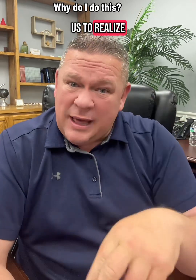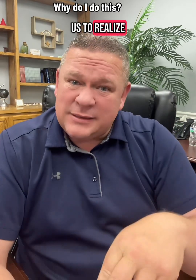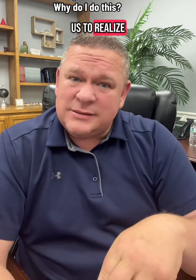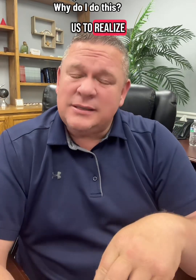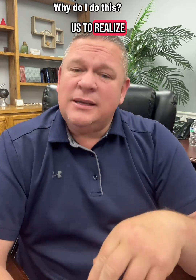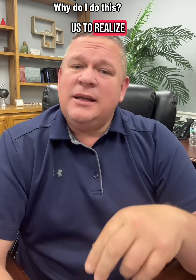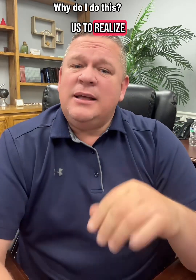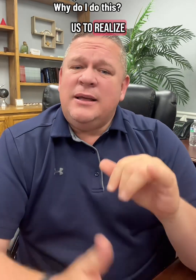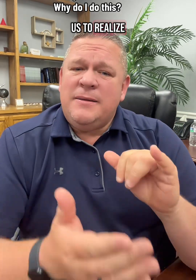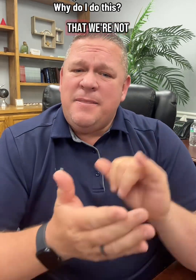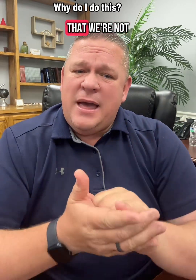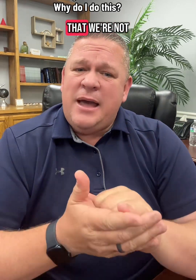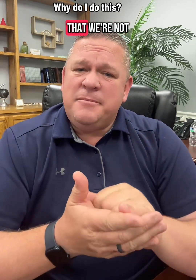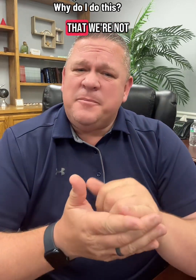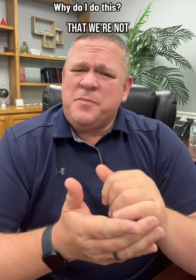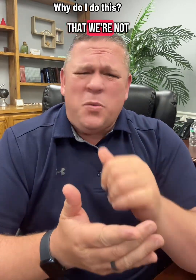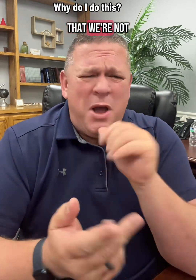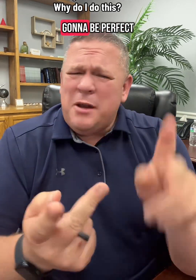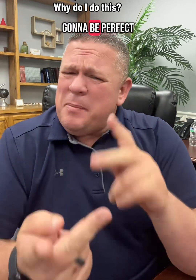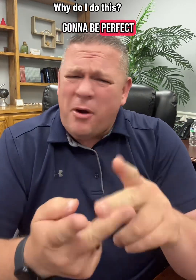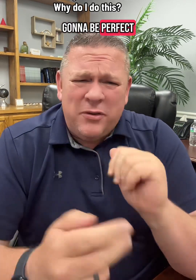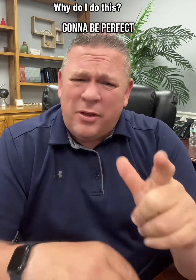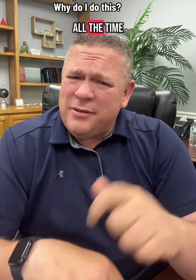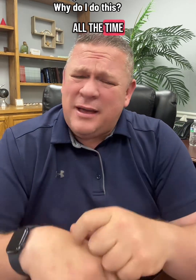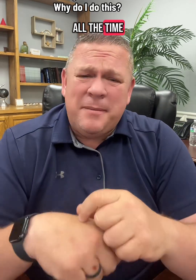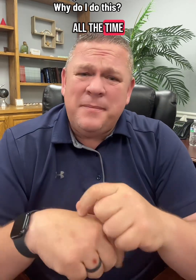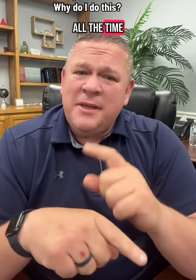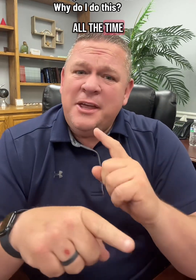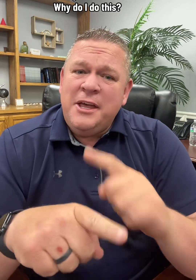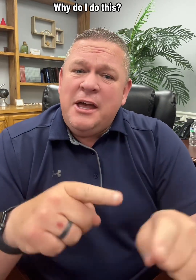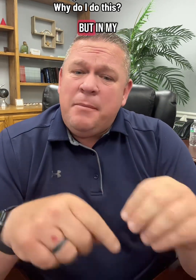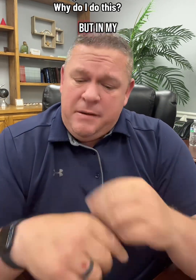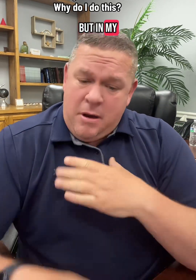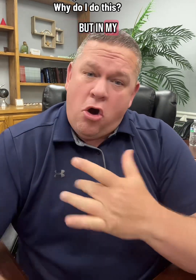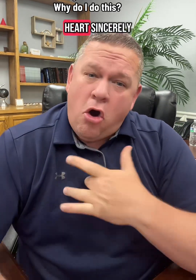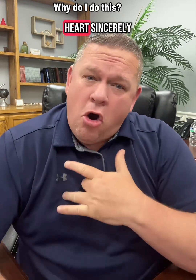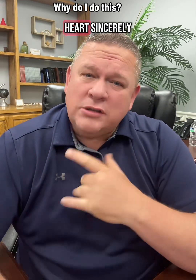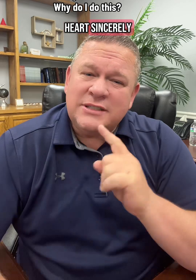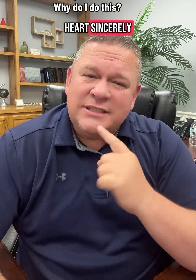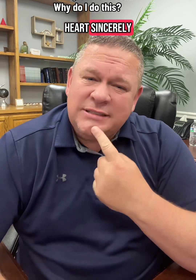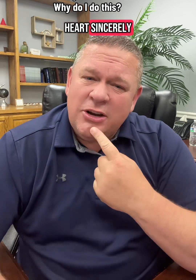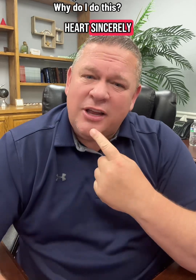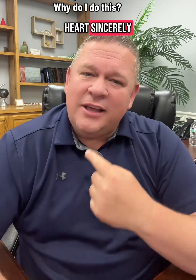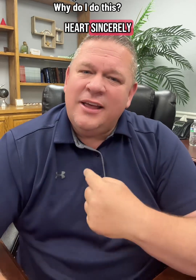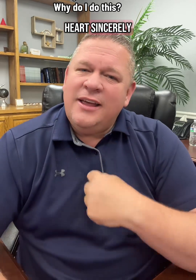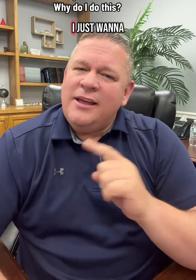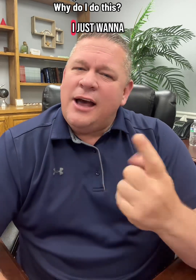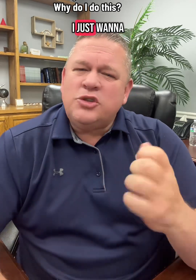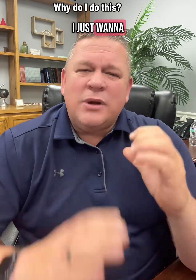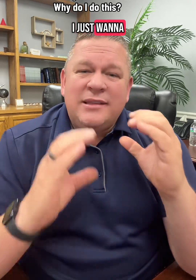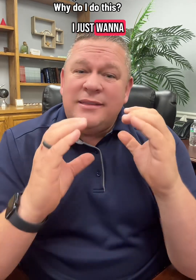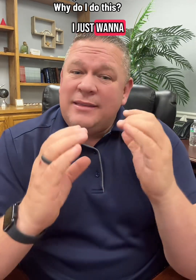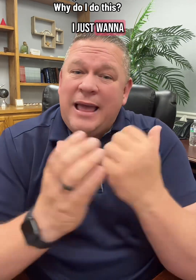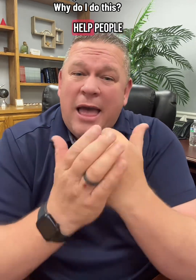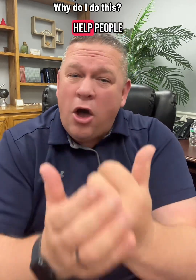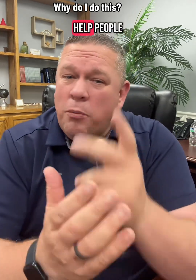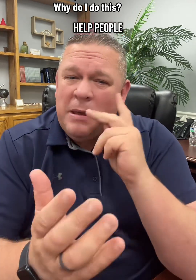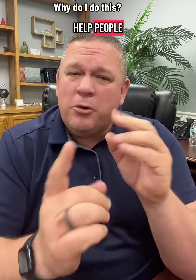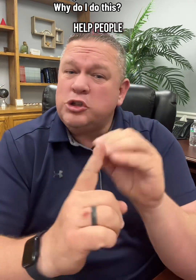realize that we're not going to be perfect all the time. But in my heart, sincerely, I just want to help people, expose